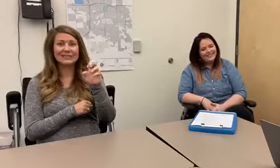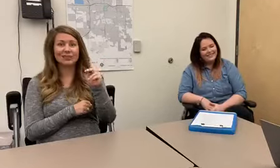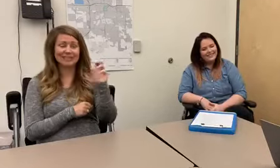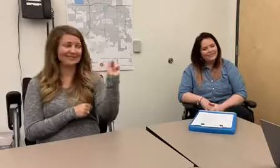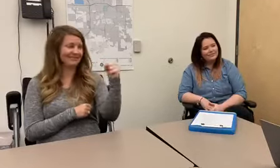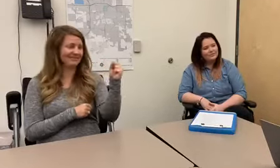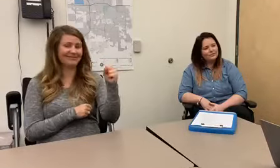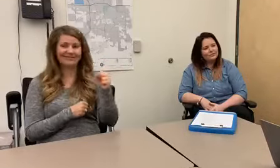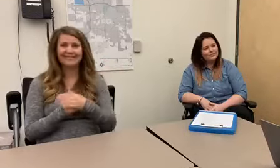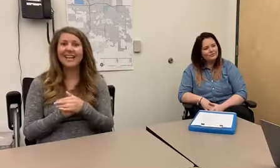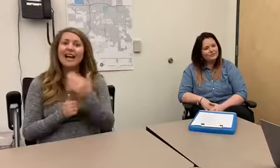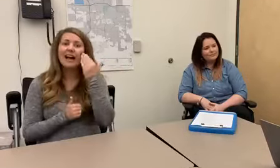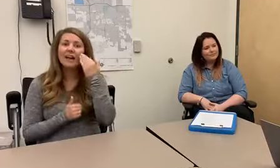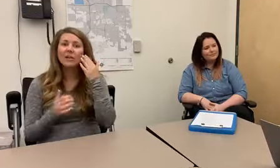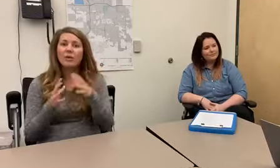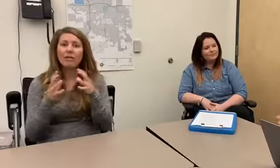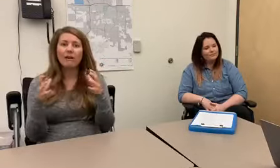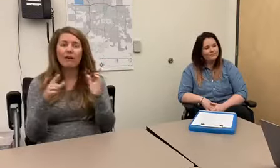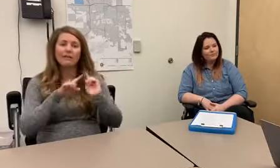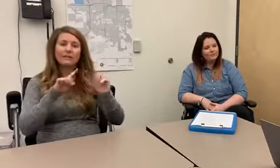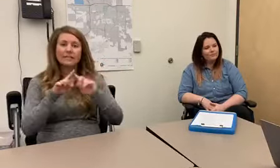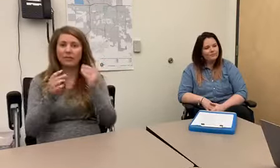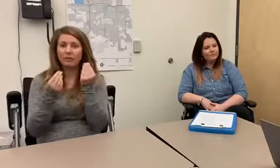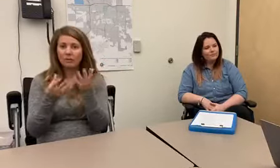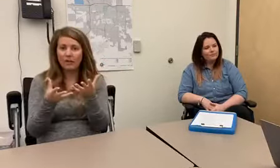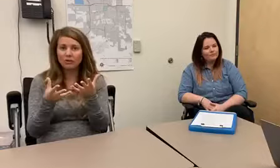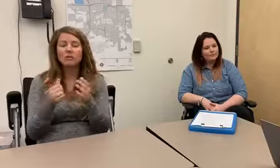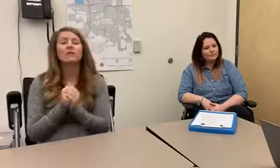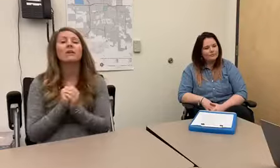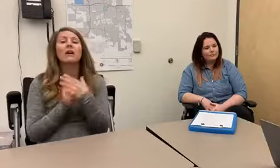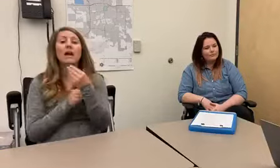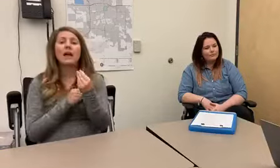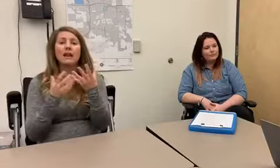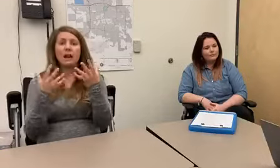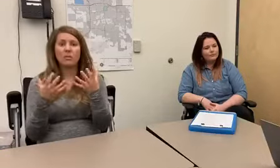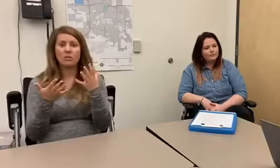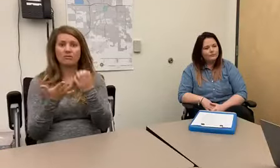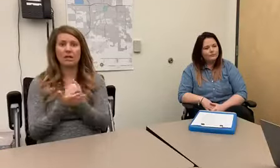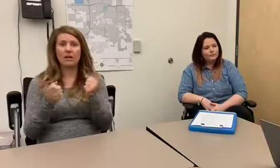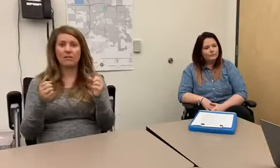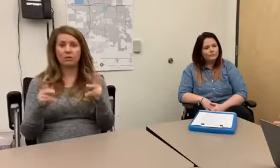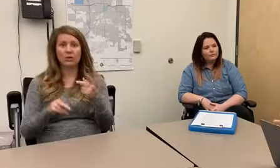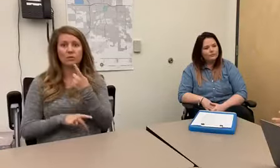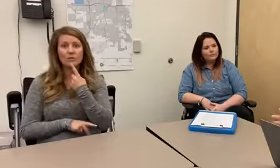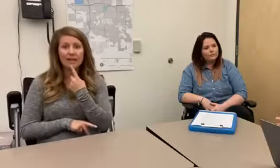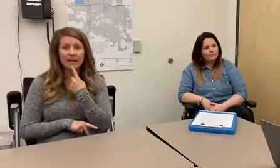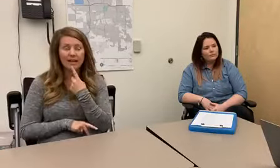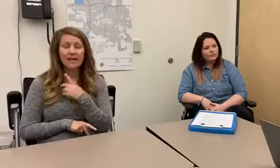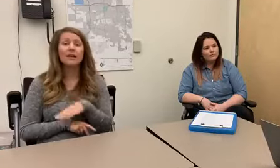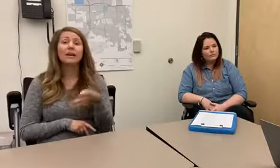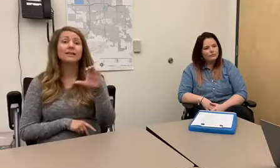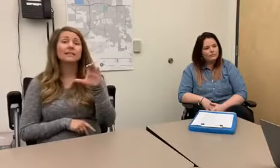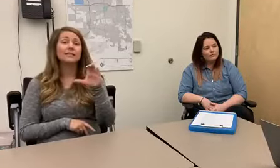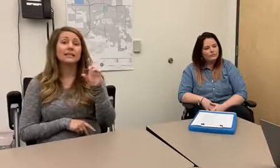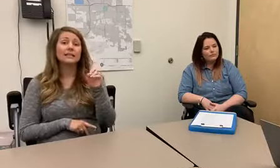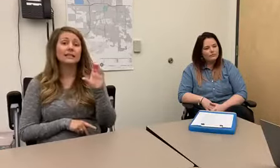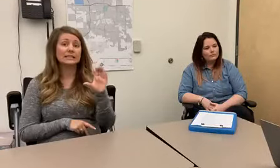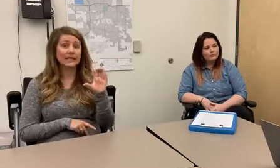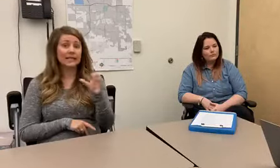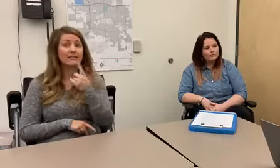lot of different information out there, and I do want to take this opportunity to say the CDC says there's not